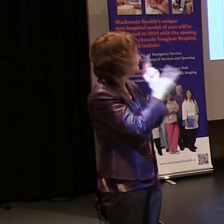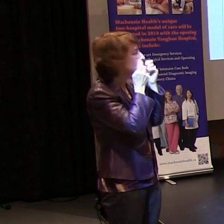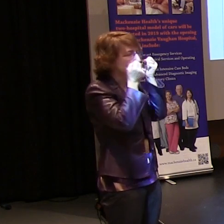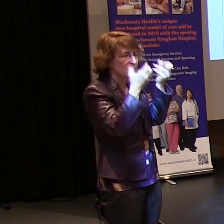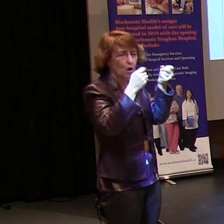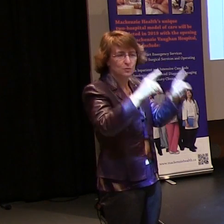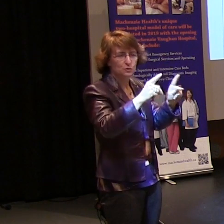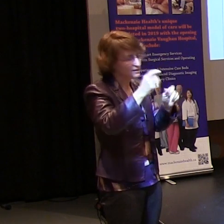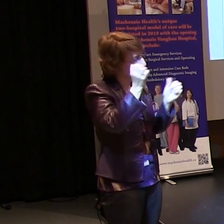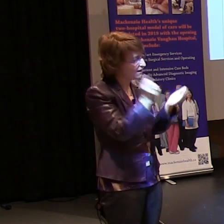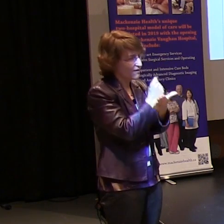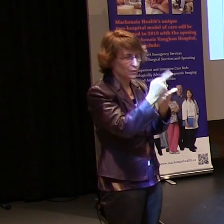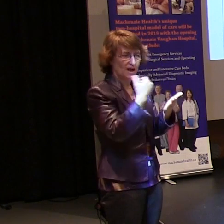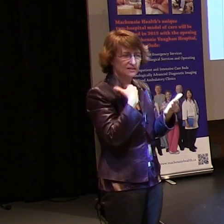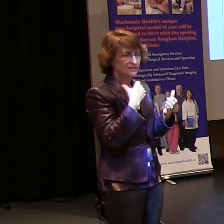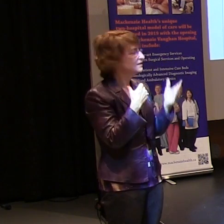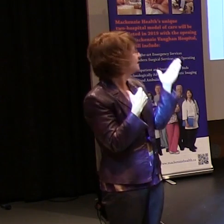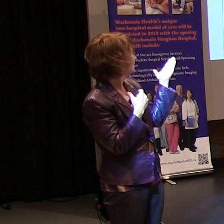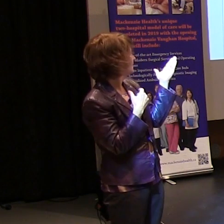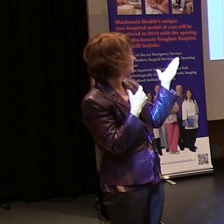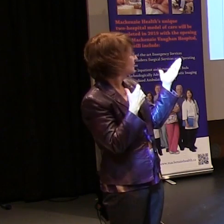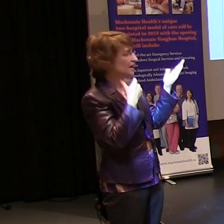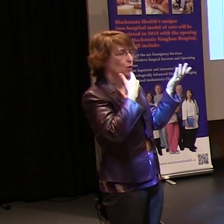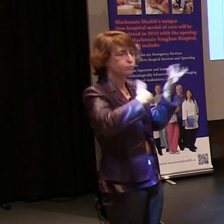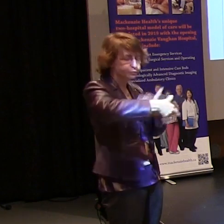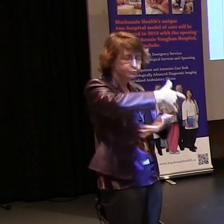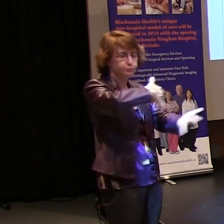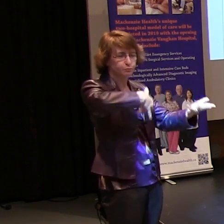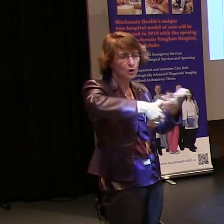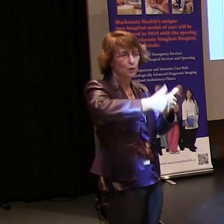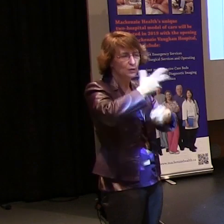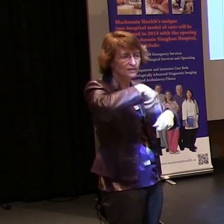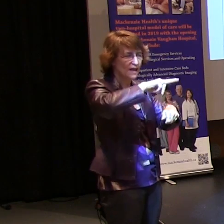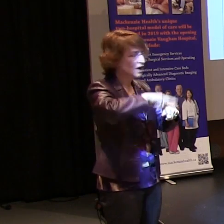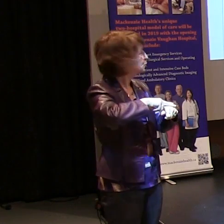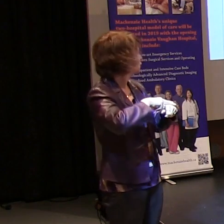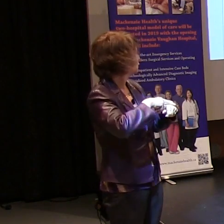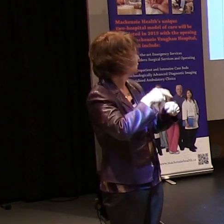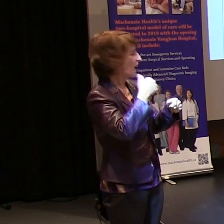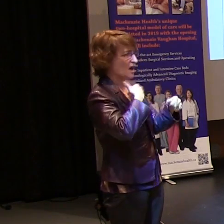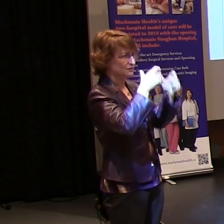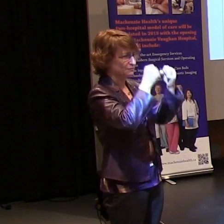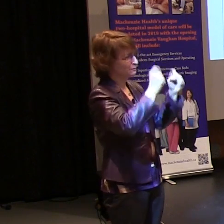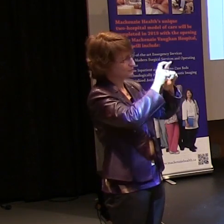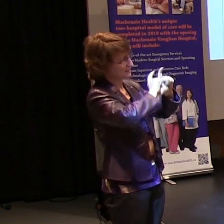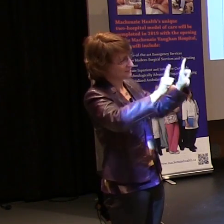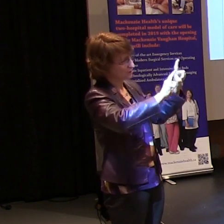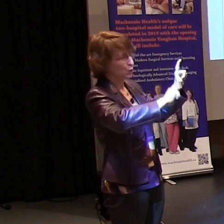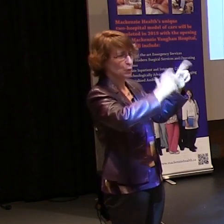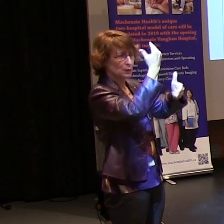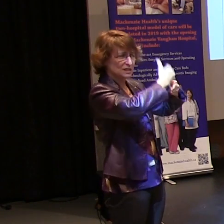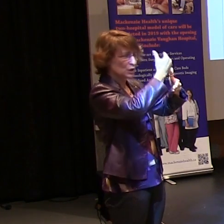every person can find its place if it's in this bay window here, if sitting around